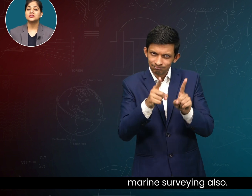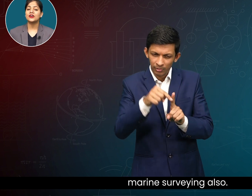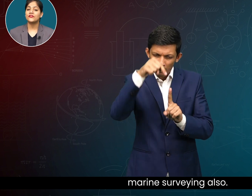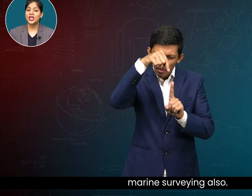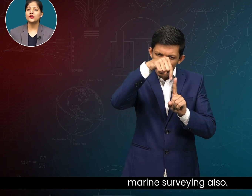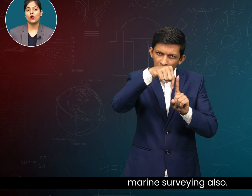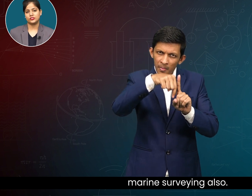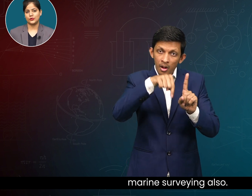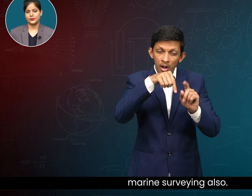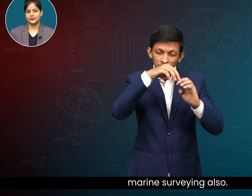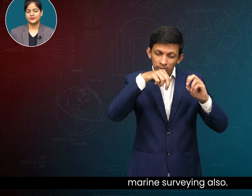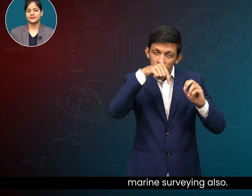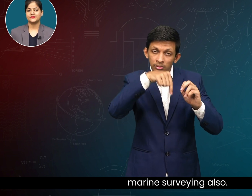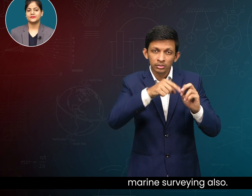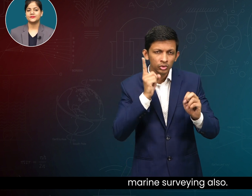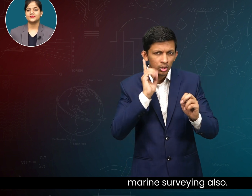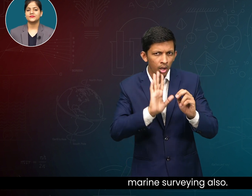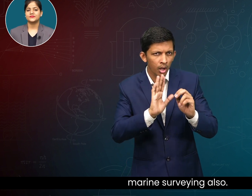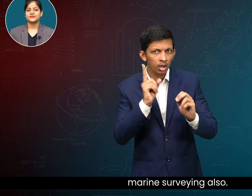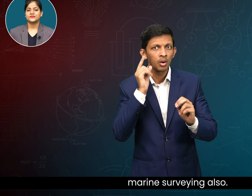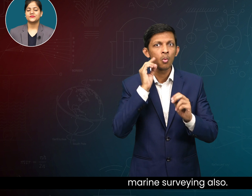marine surveying also.